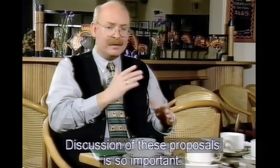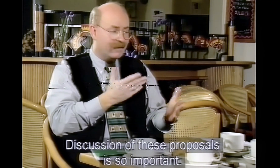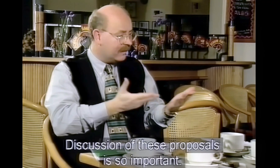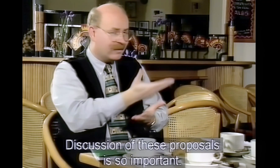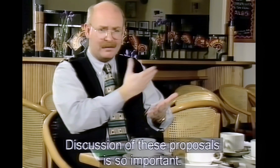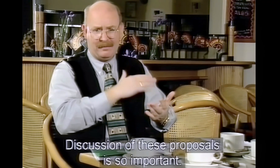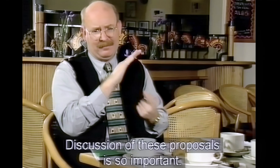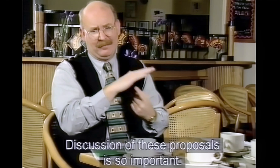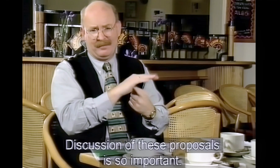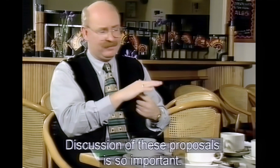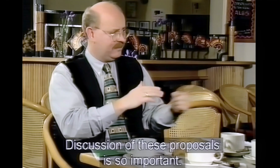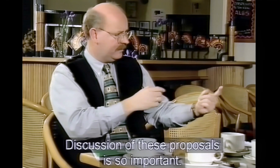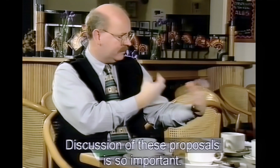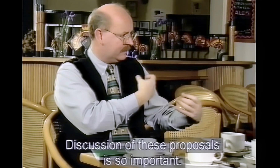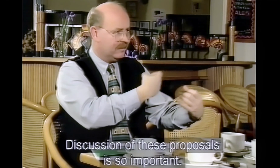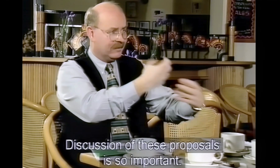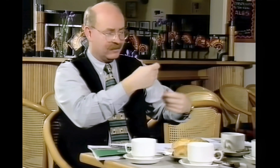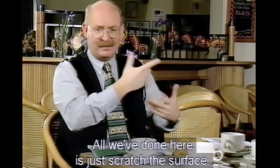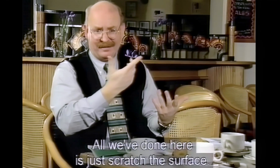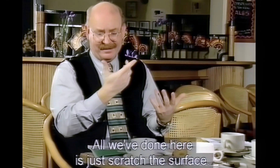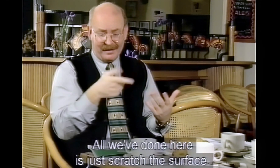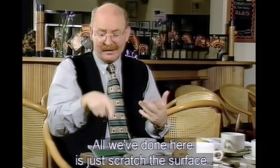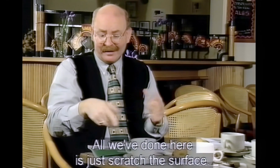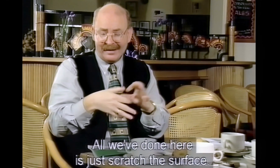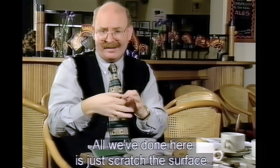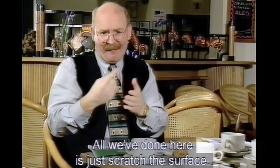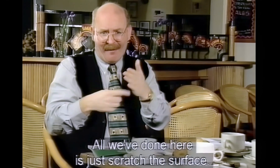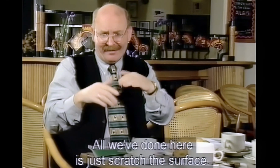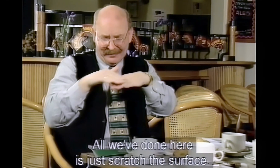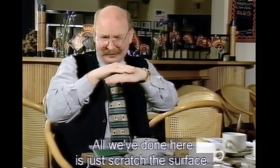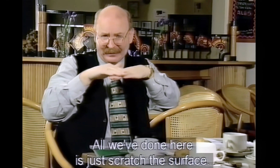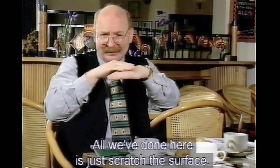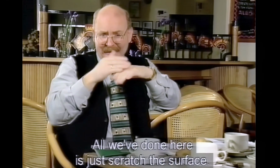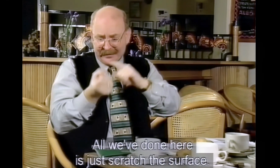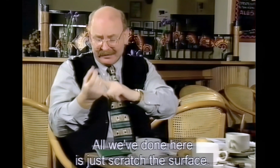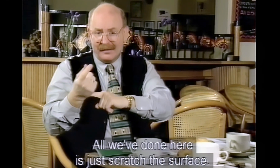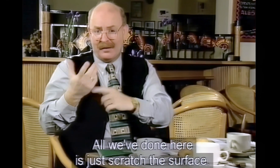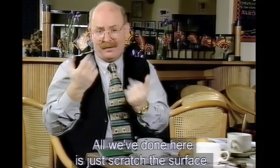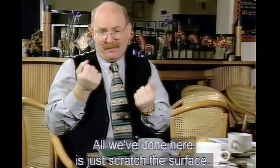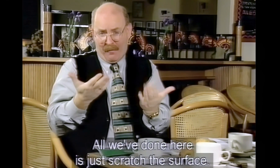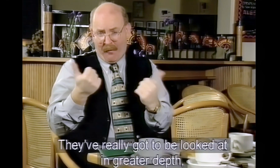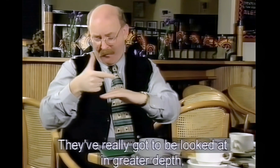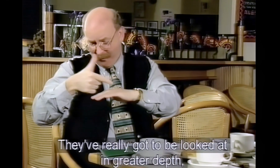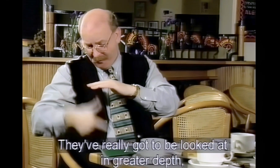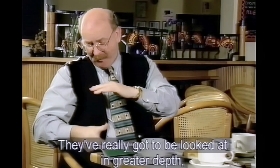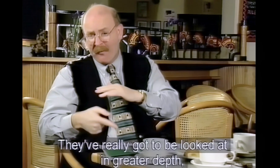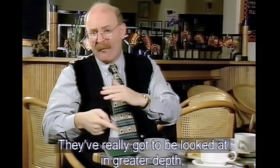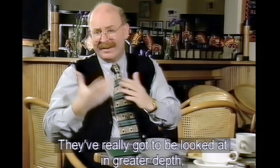Well, discussion of these proposals is so important. All we've done here is just scratch the surface. They've really got to be looked at